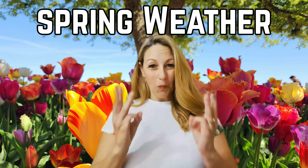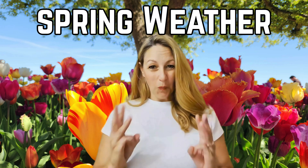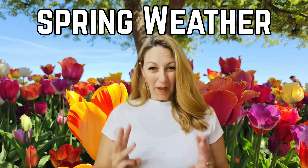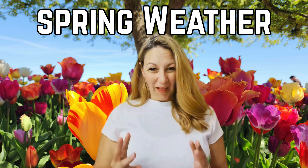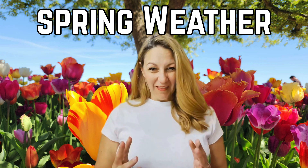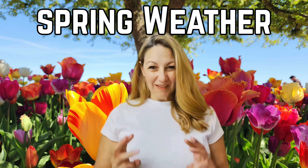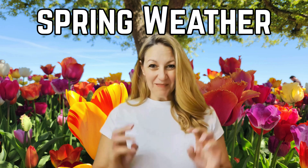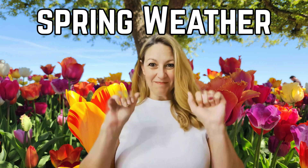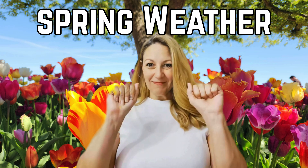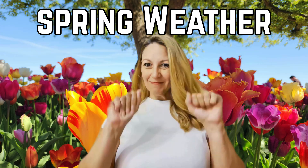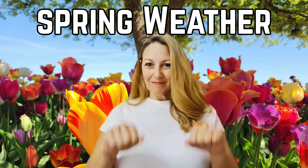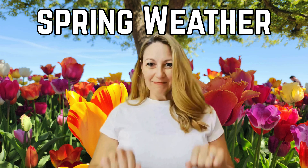Spring weather